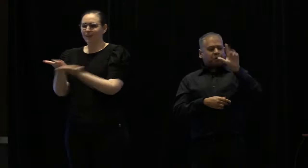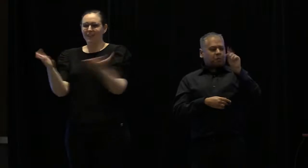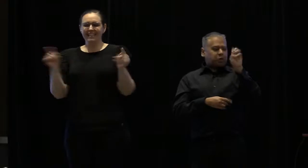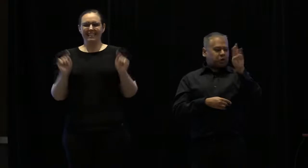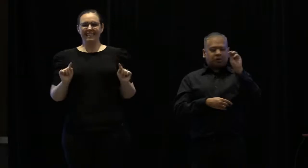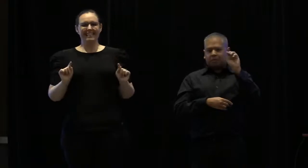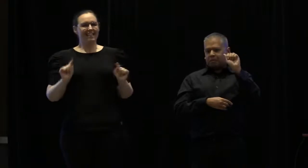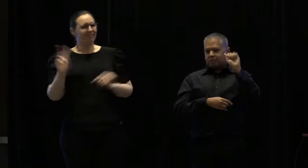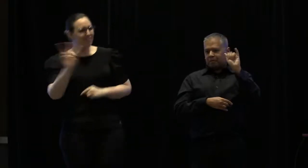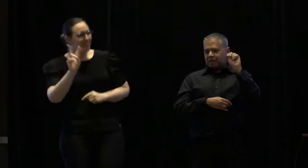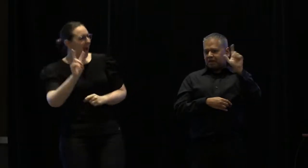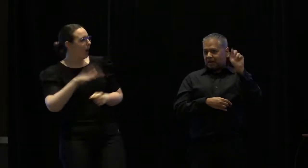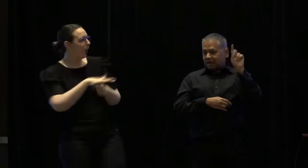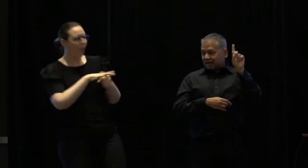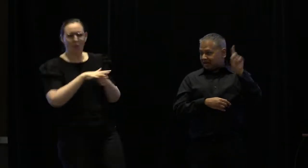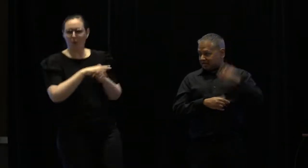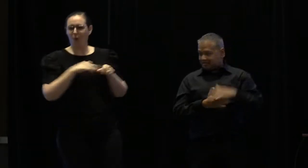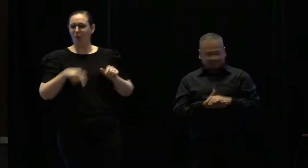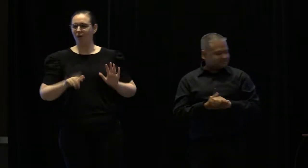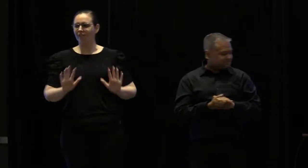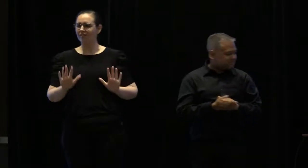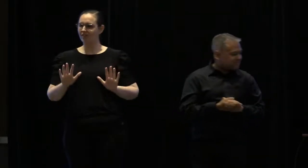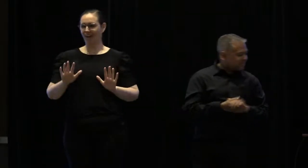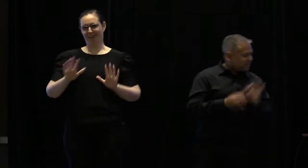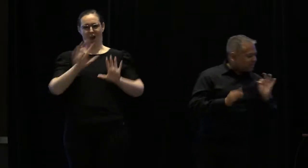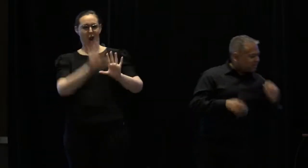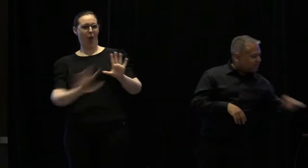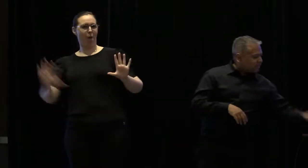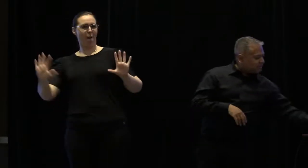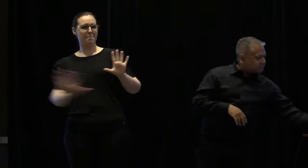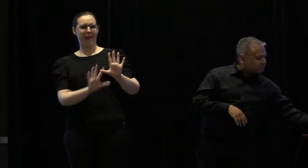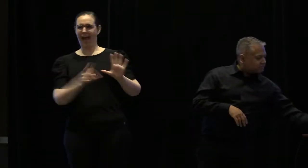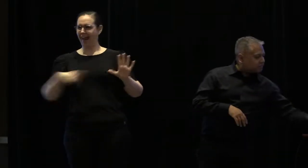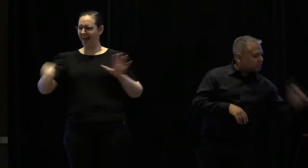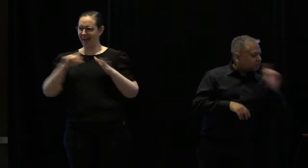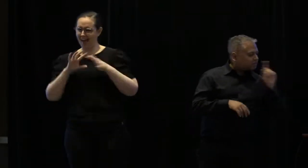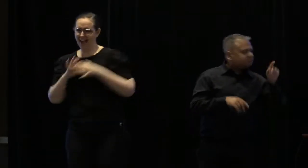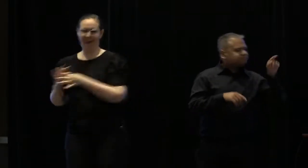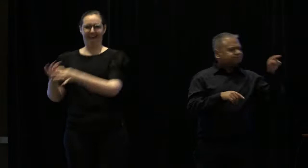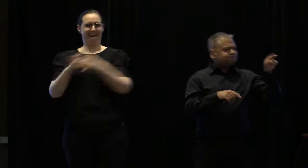in person here in the Lower Mainland is such a treat.